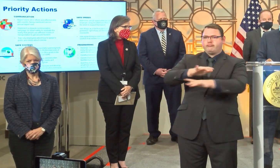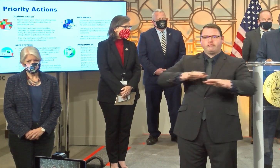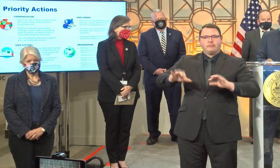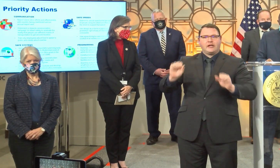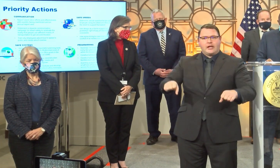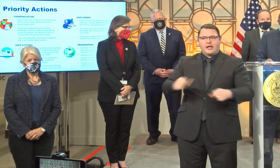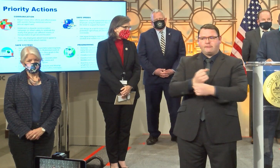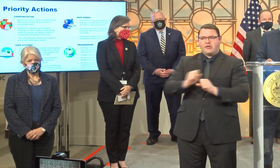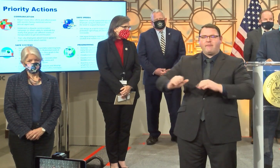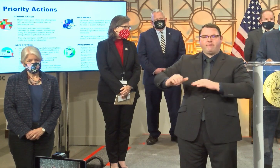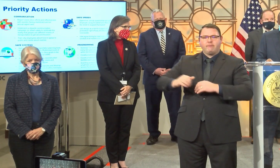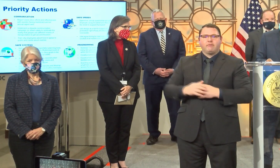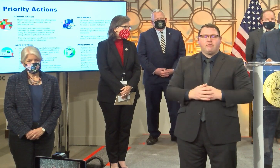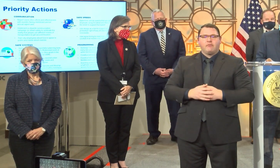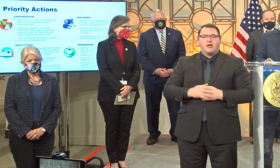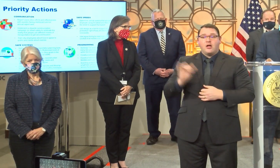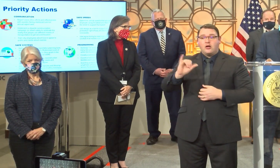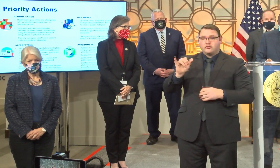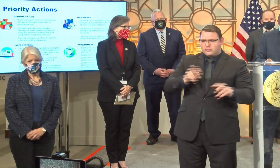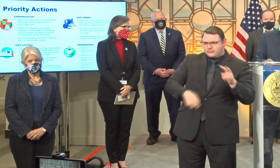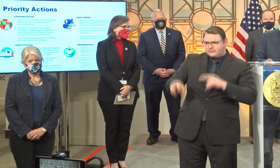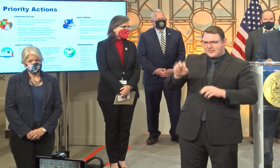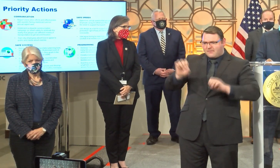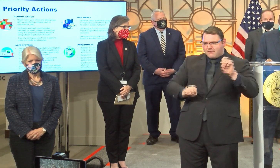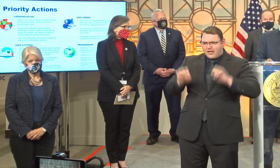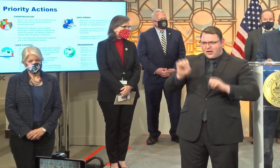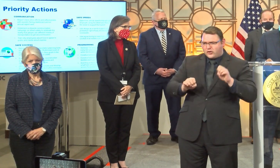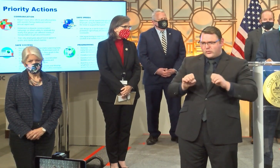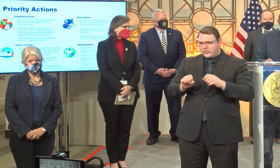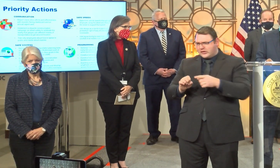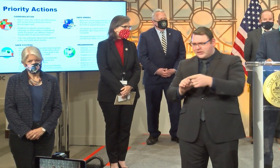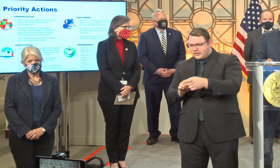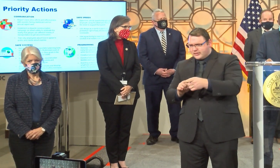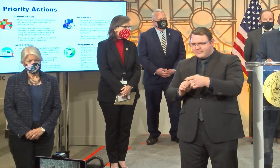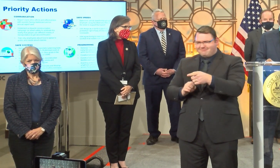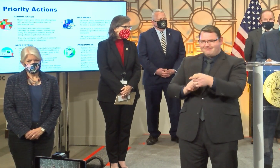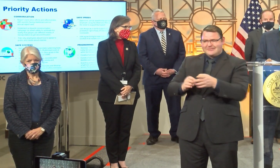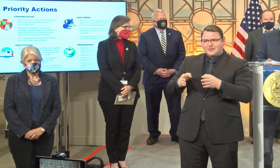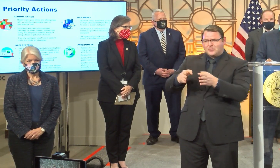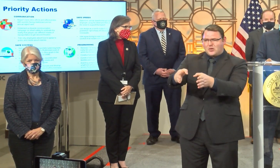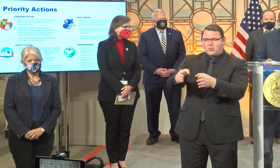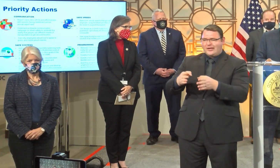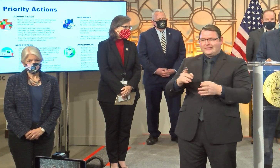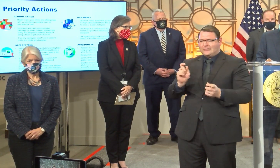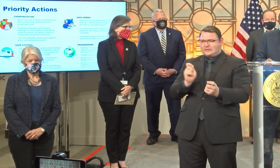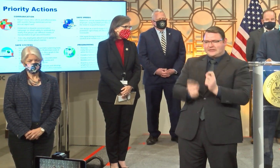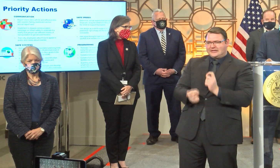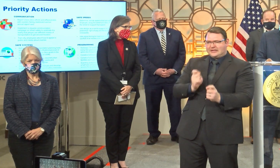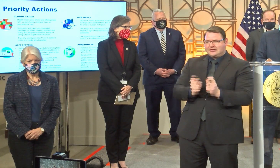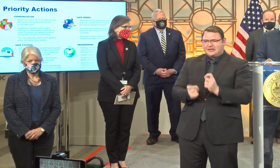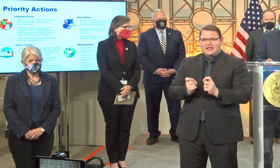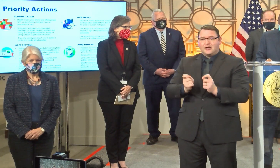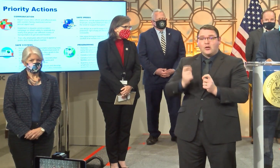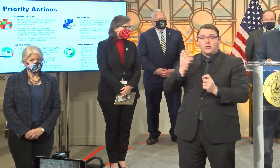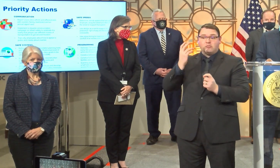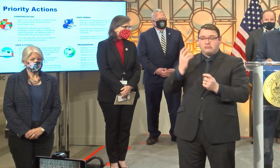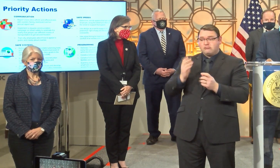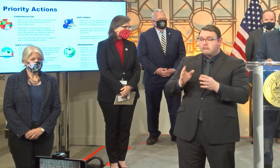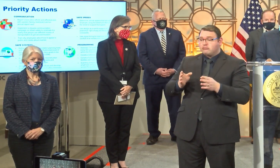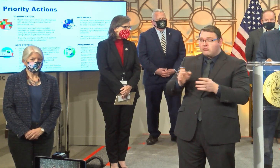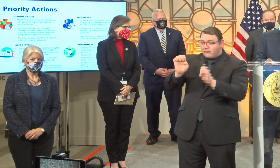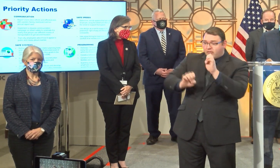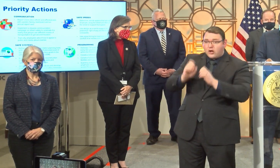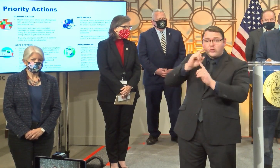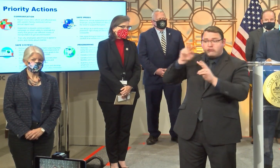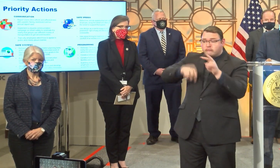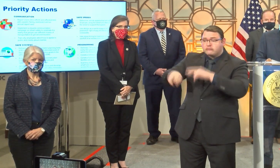that speed. Evaluating every city roadway reconstruction project for multimodal safety